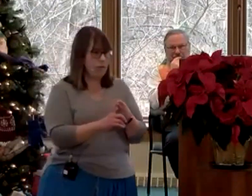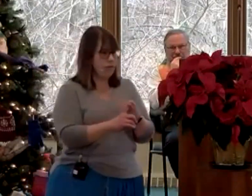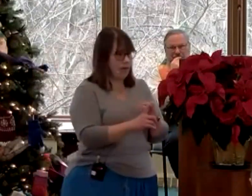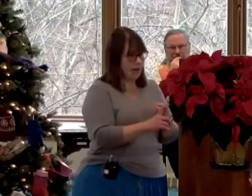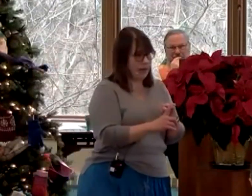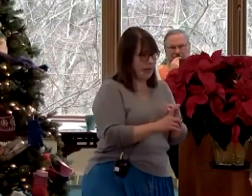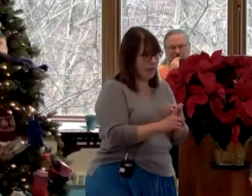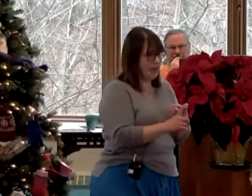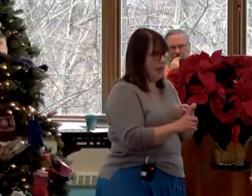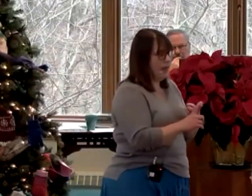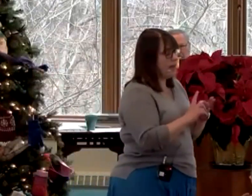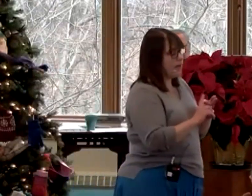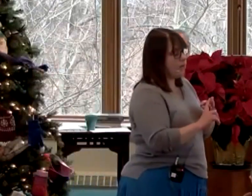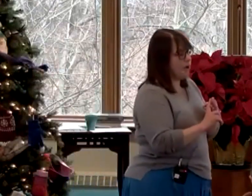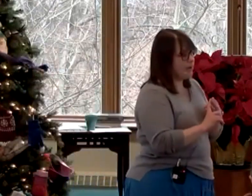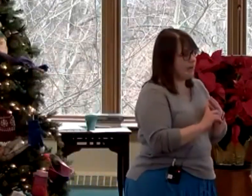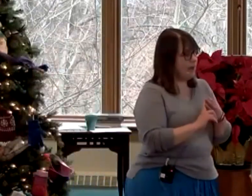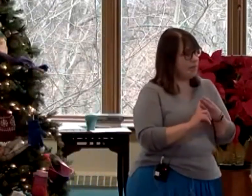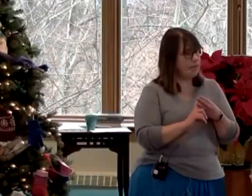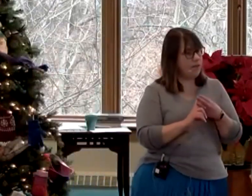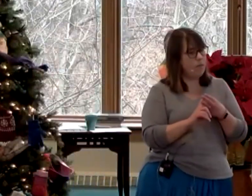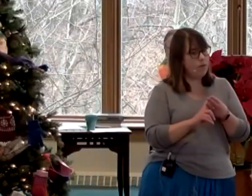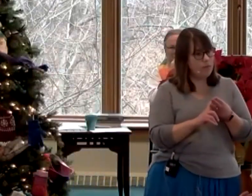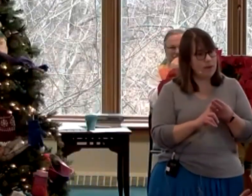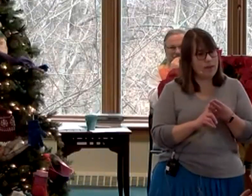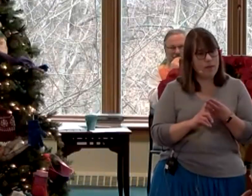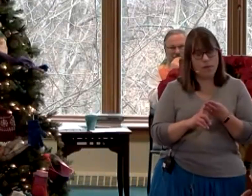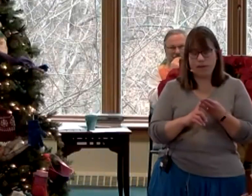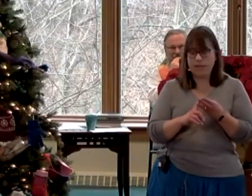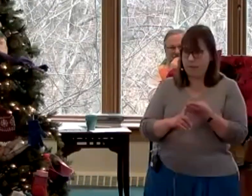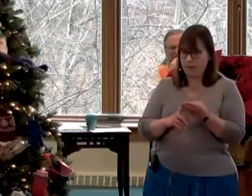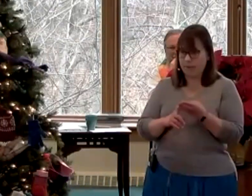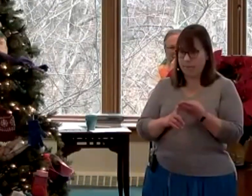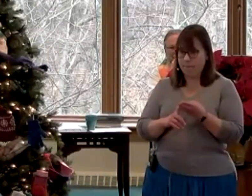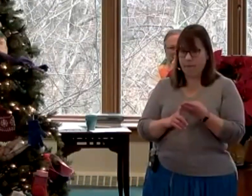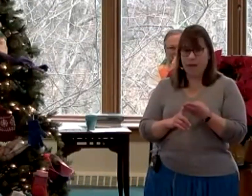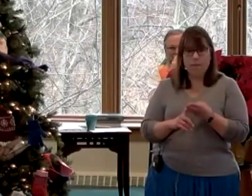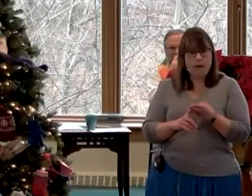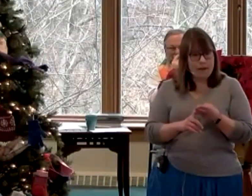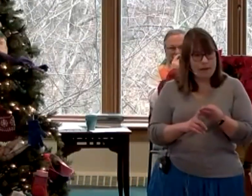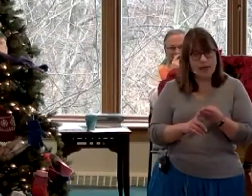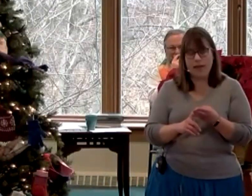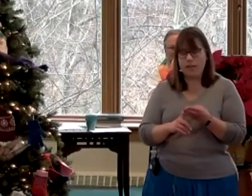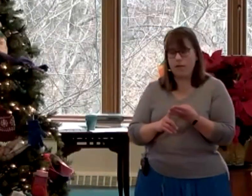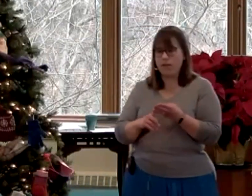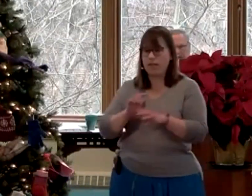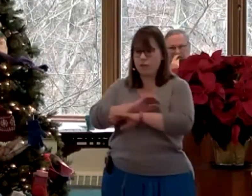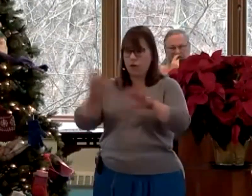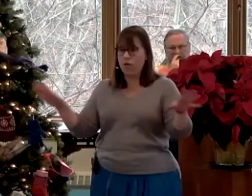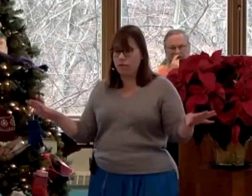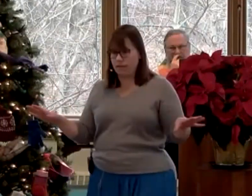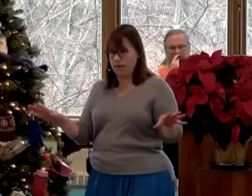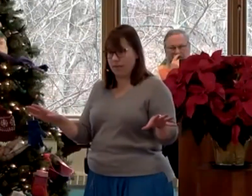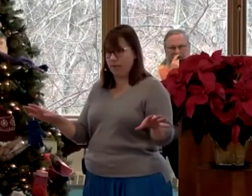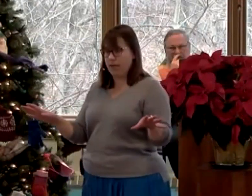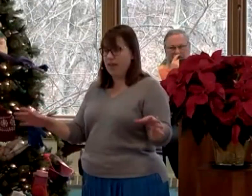their Jewish holidays, and they didn't want to have to stop worshiping in their holy temple. But King Antiochus, he took